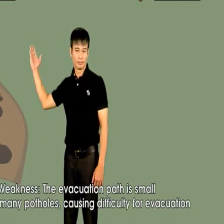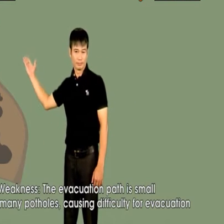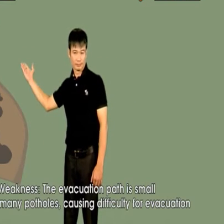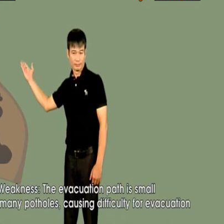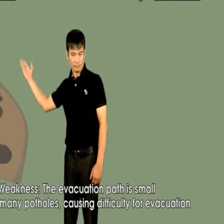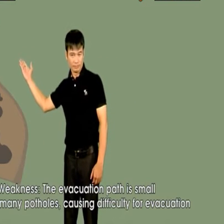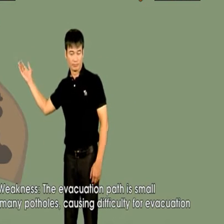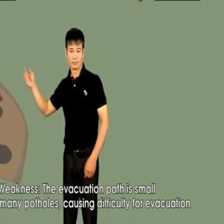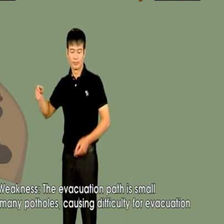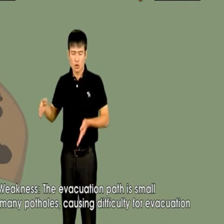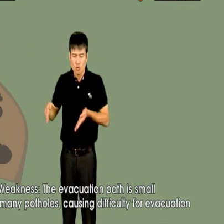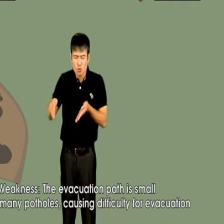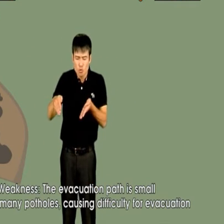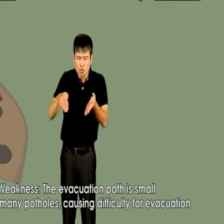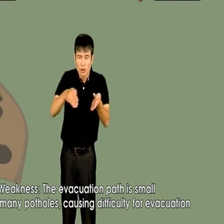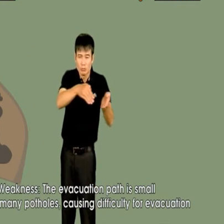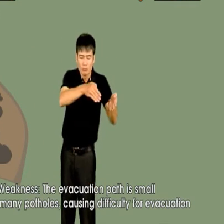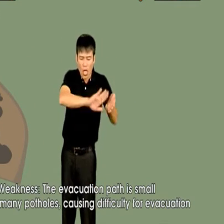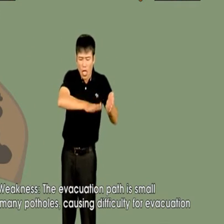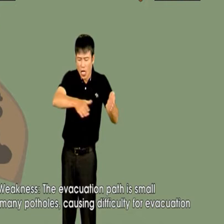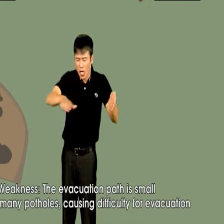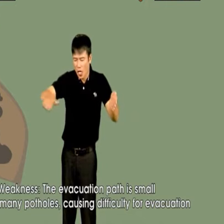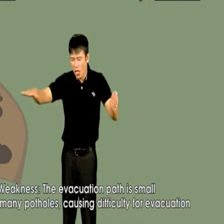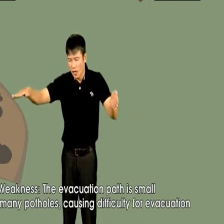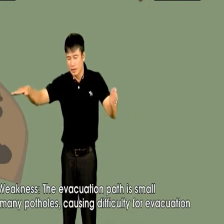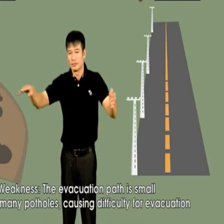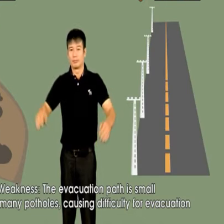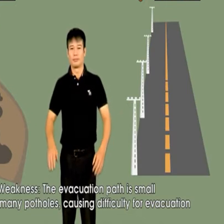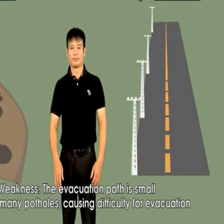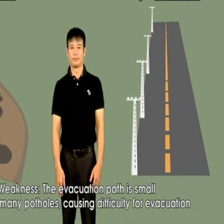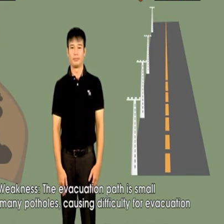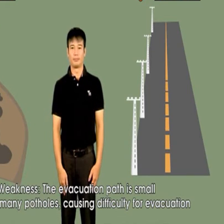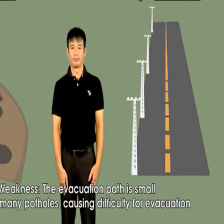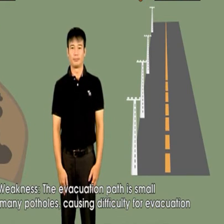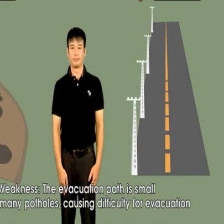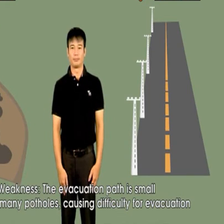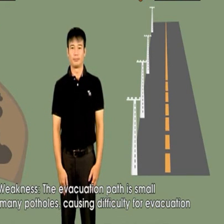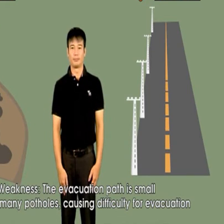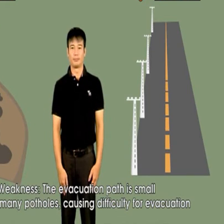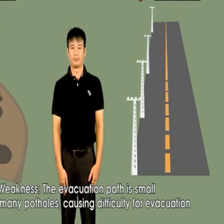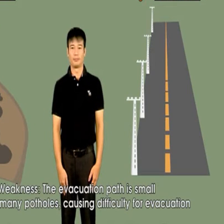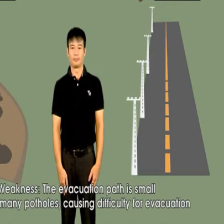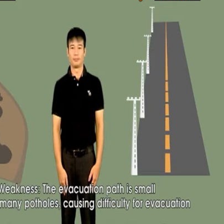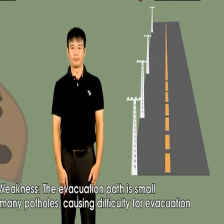Weakness. The evacuation path is small and has many potholes, causing difficulty for evacuation.